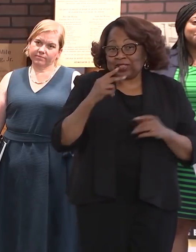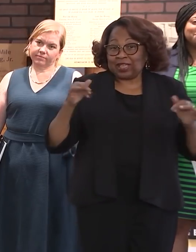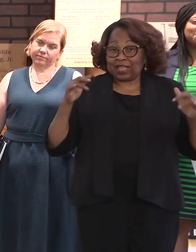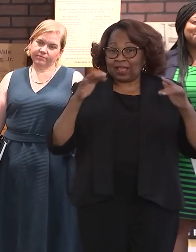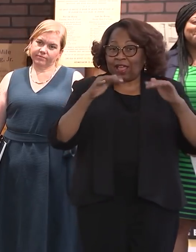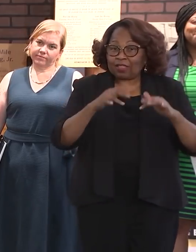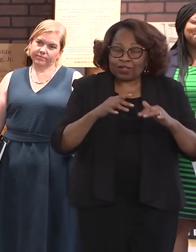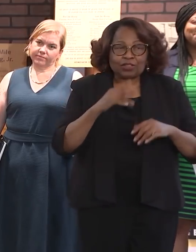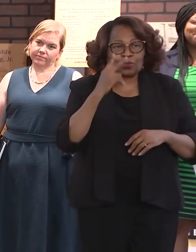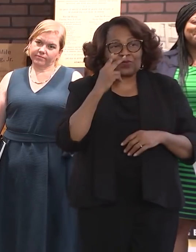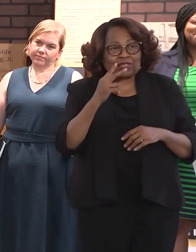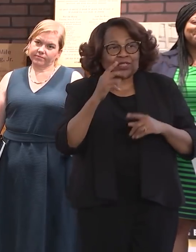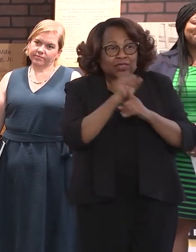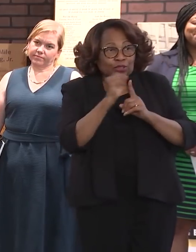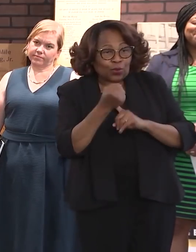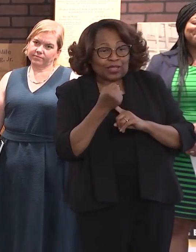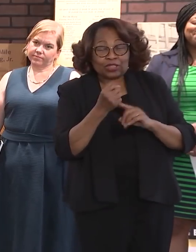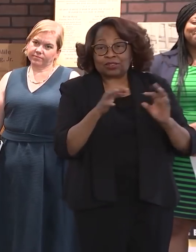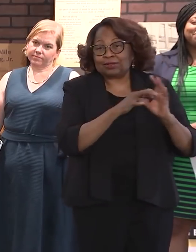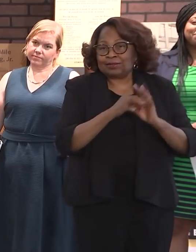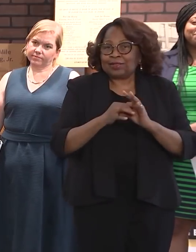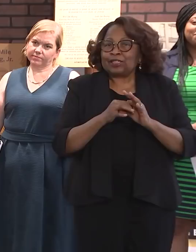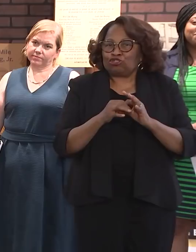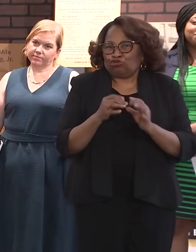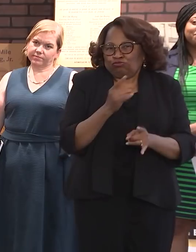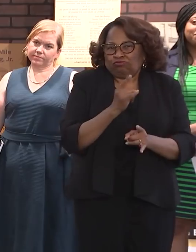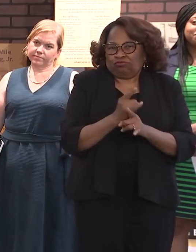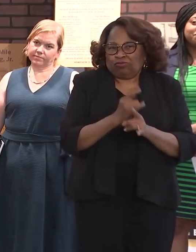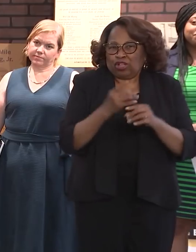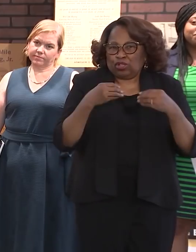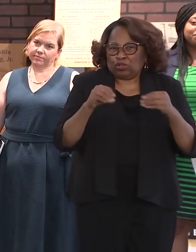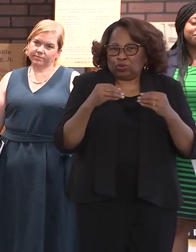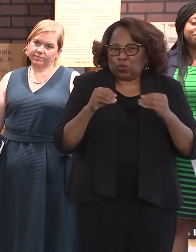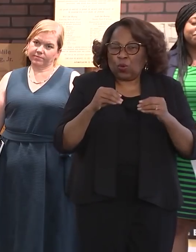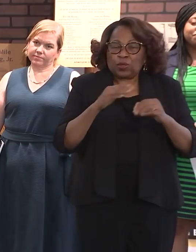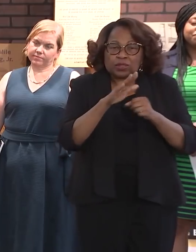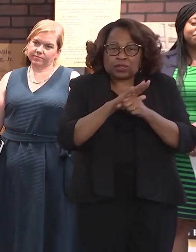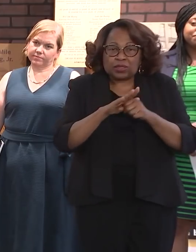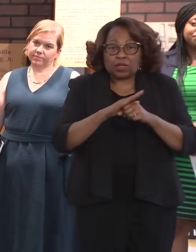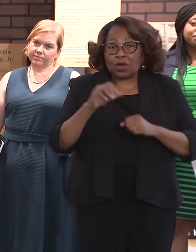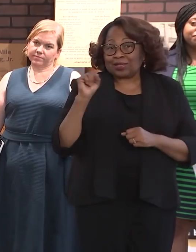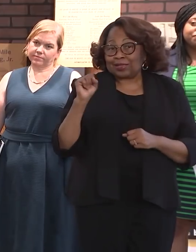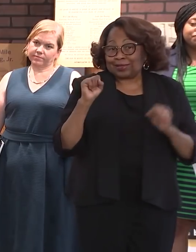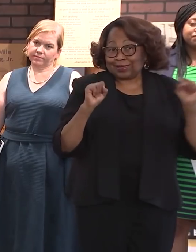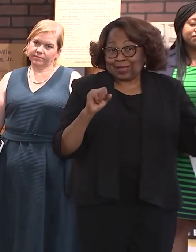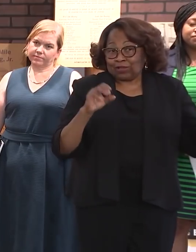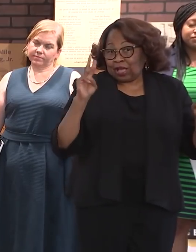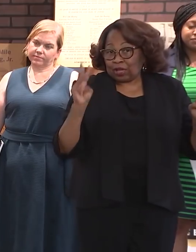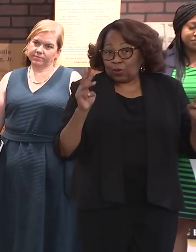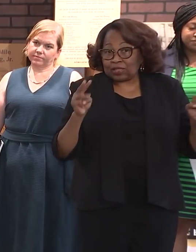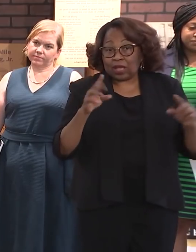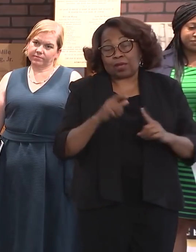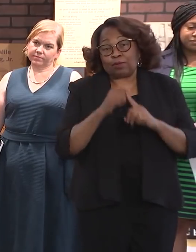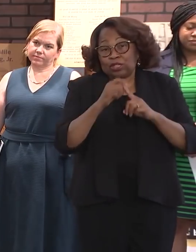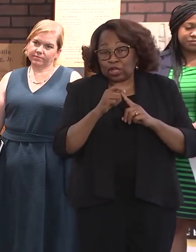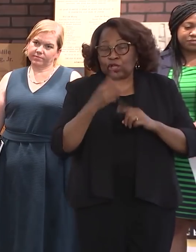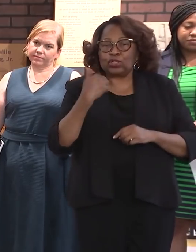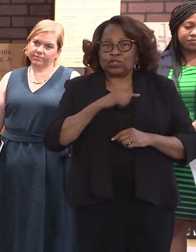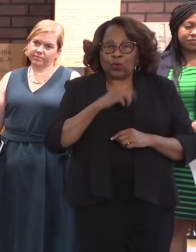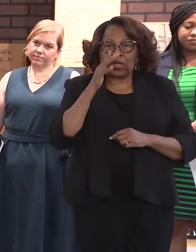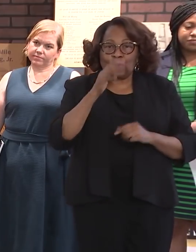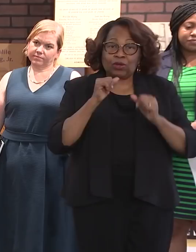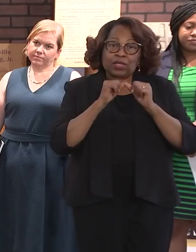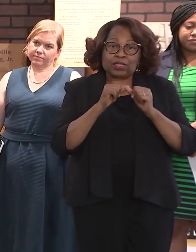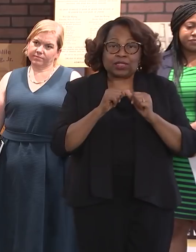gatherings, seen incidents around packaged liquor stores in neighborhoods on the south and west side in particular. So we're going to continue